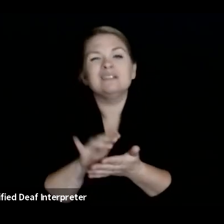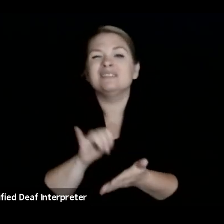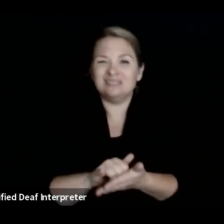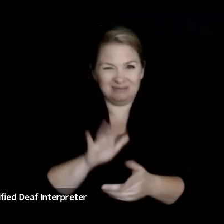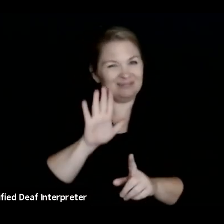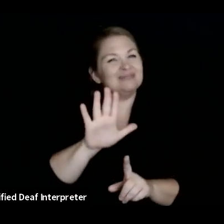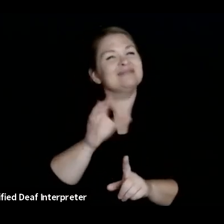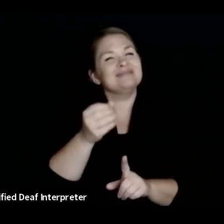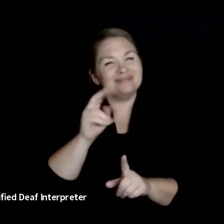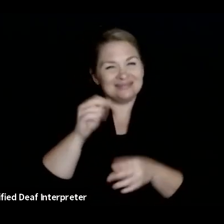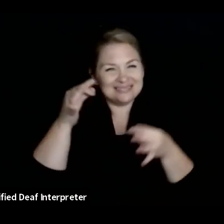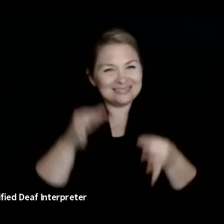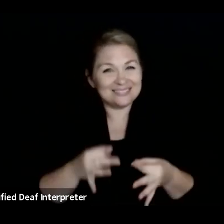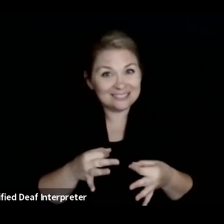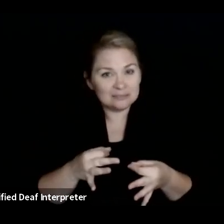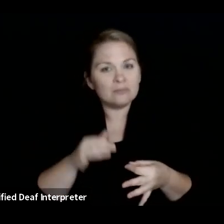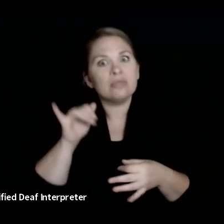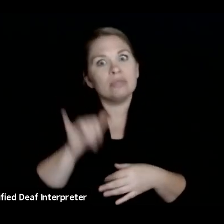crisis.